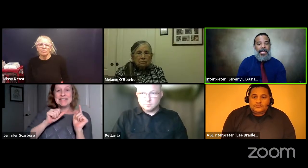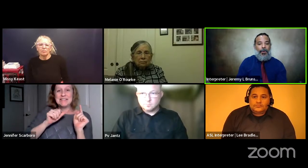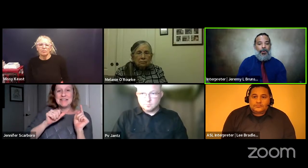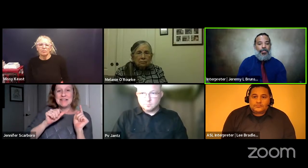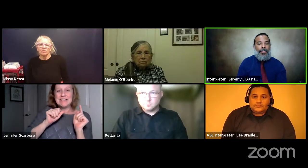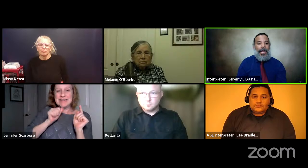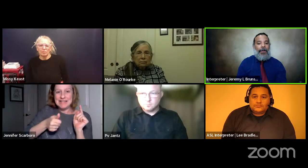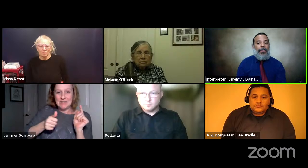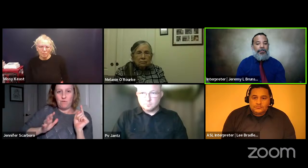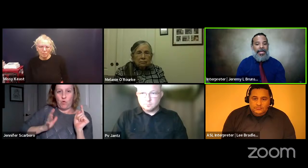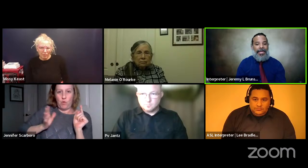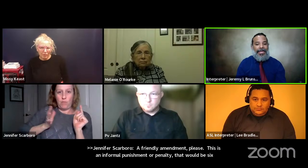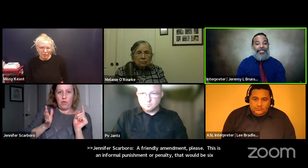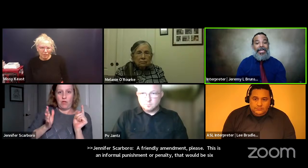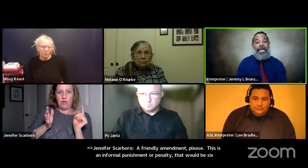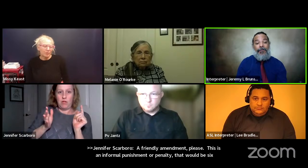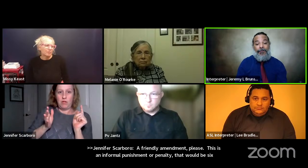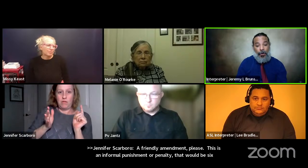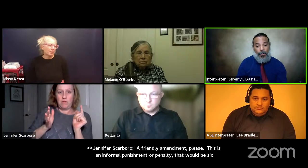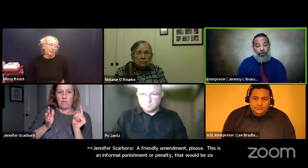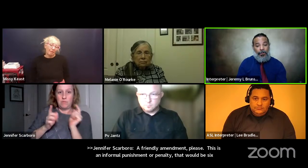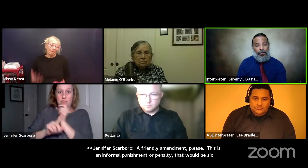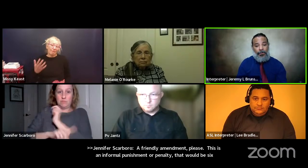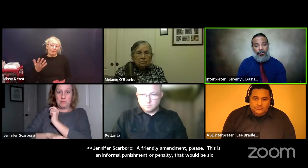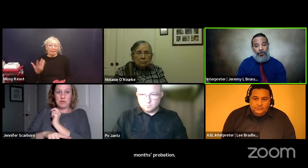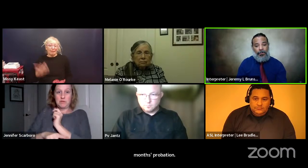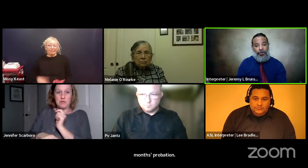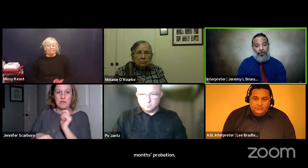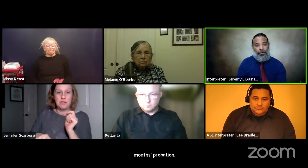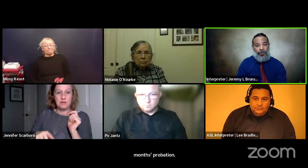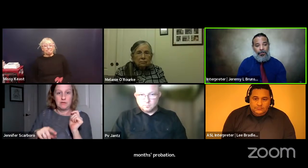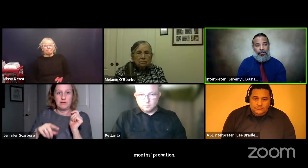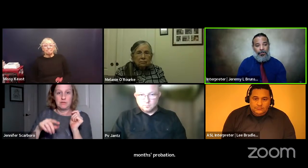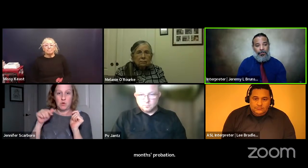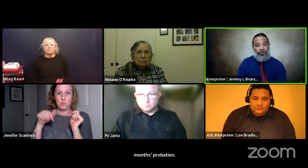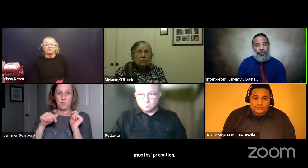So it's the same motion, but I want to make it as an informal